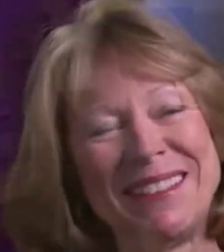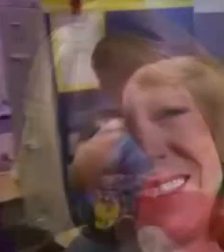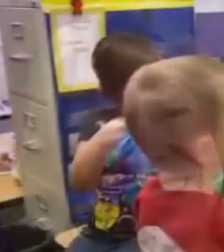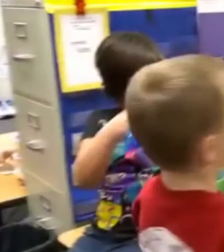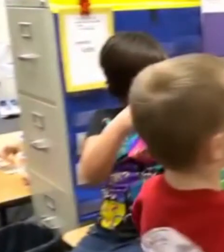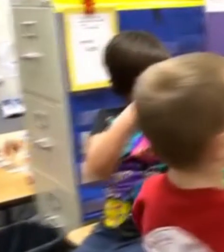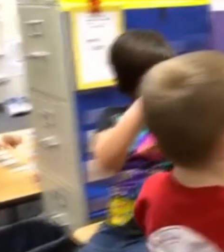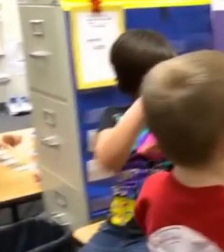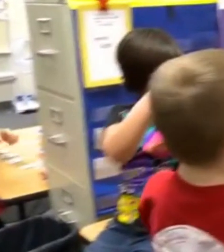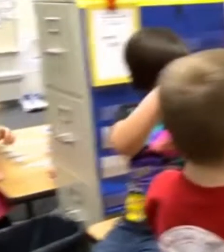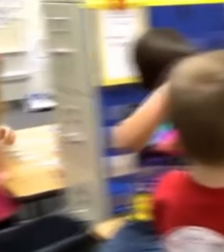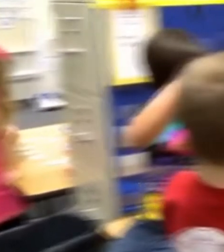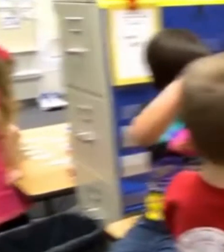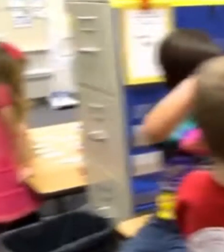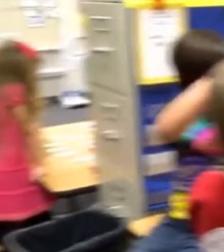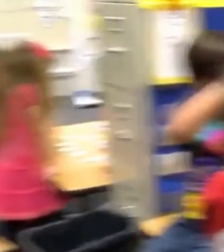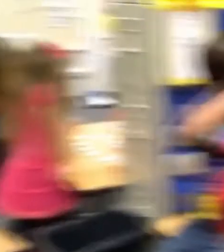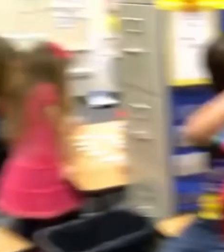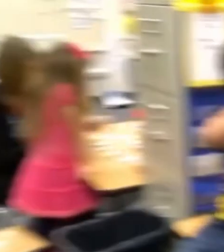brain.